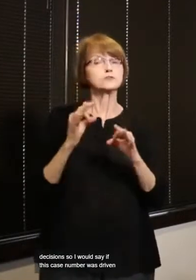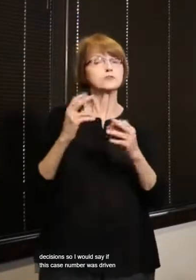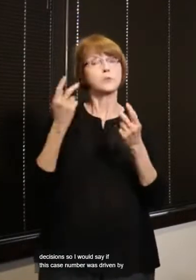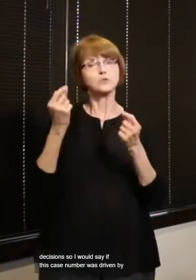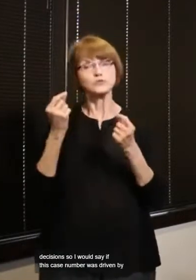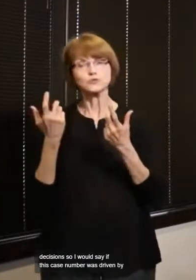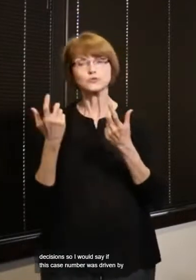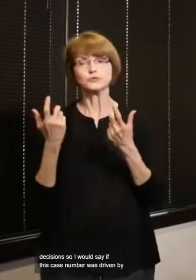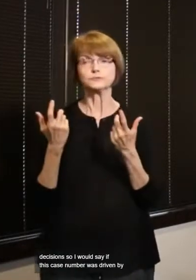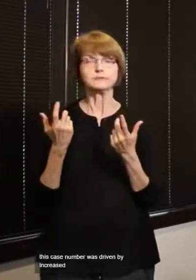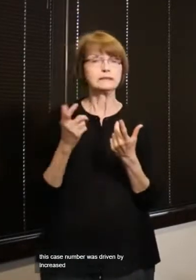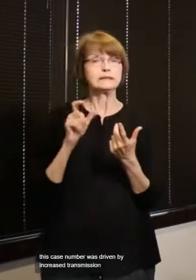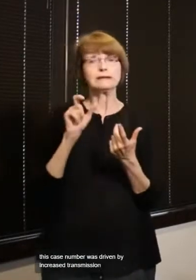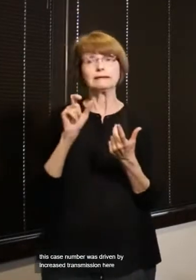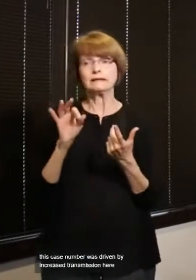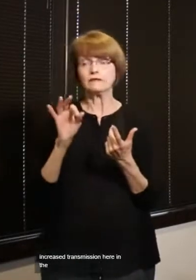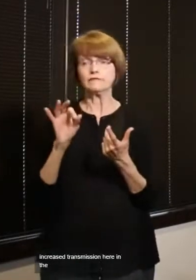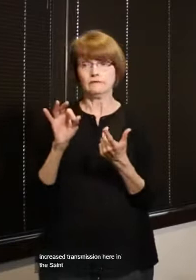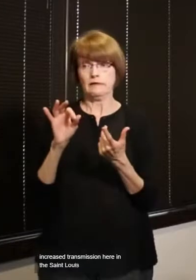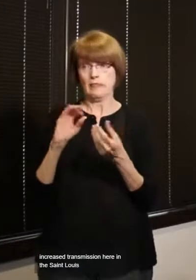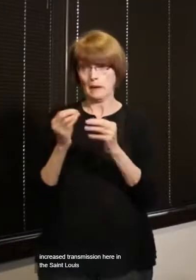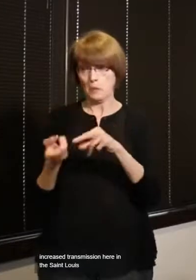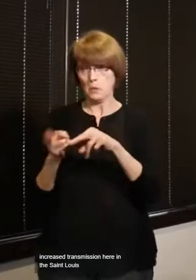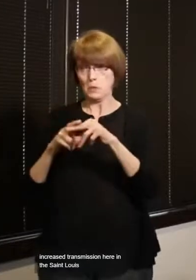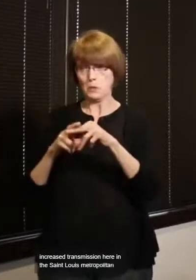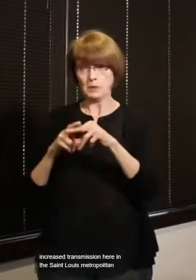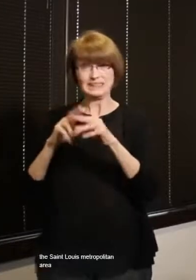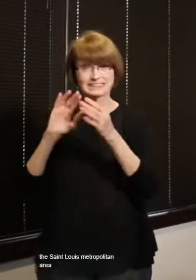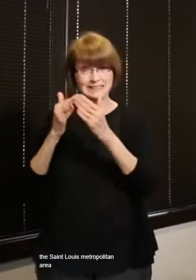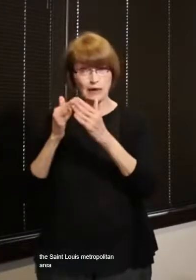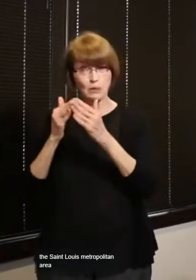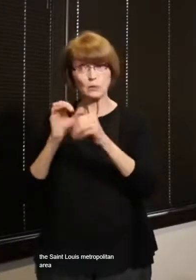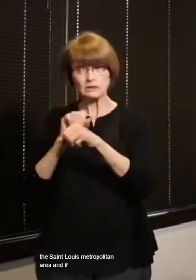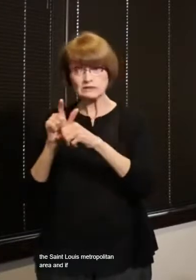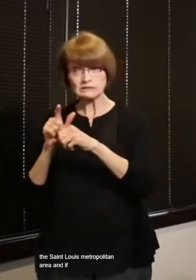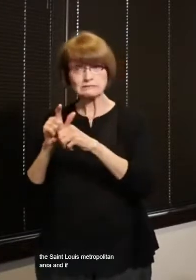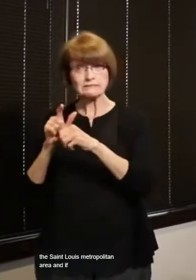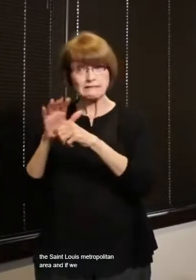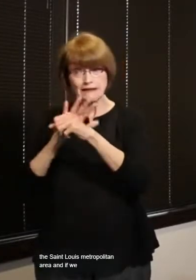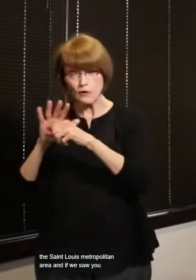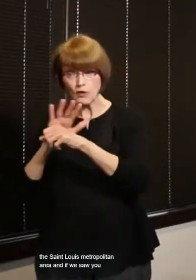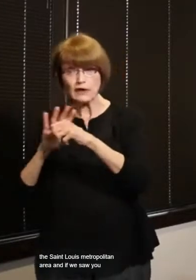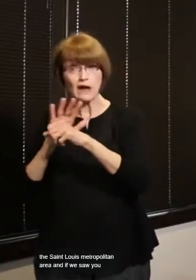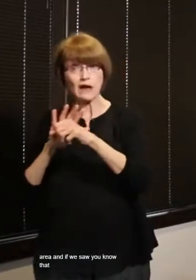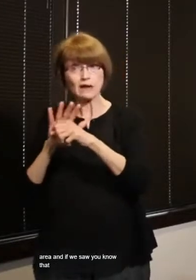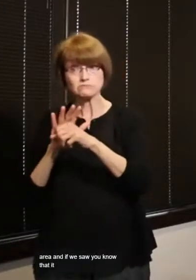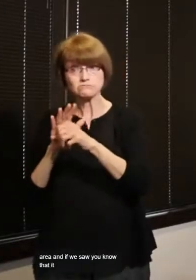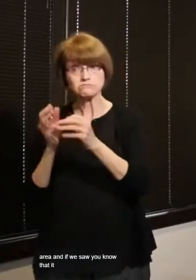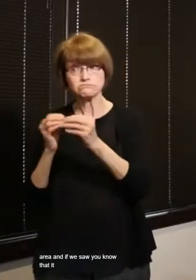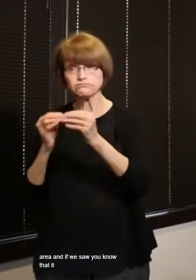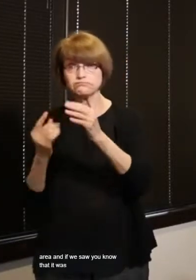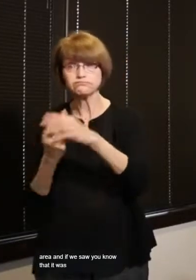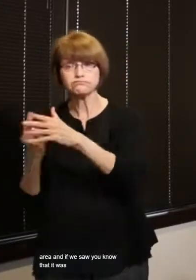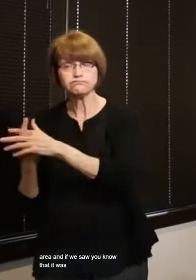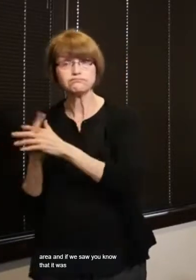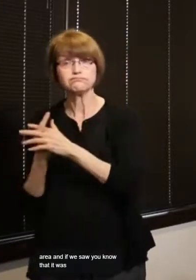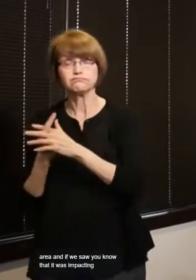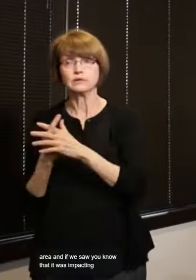increased transmission here in the St. Louis metropolitan area, and if we saw, that it was